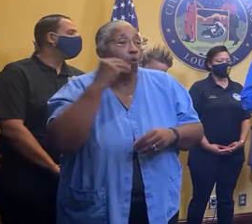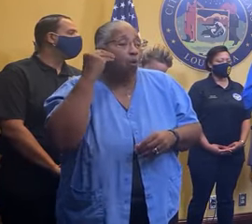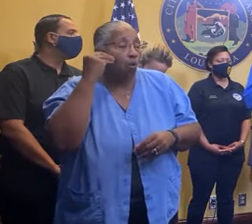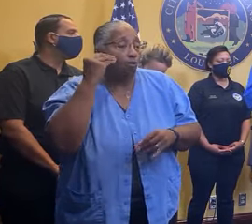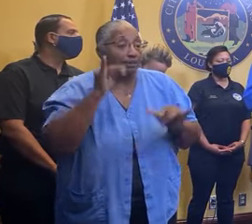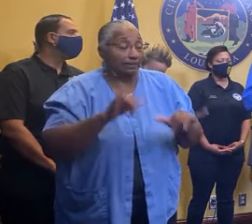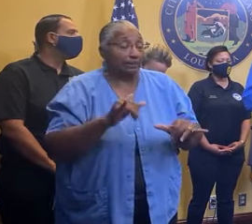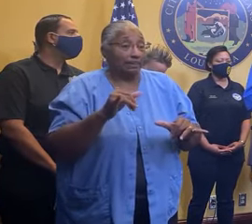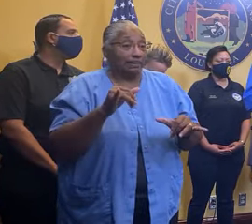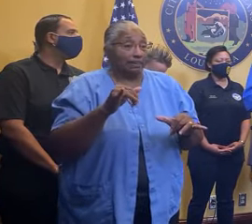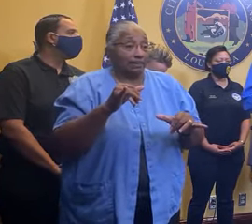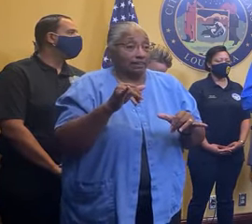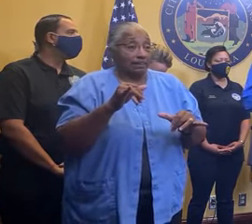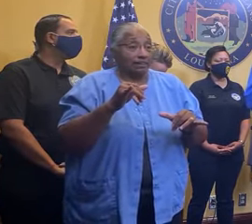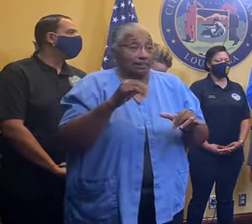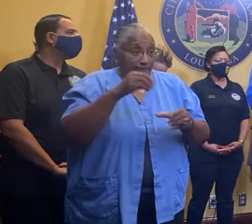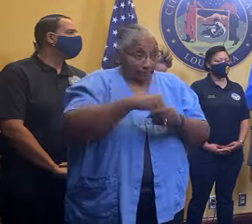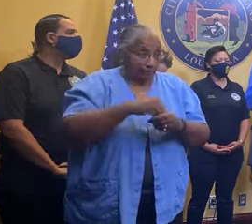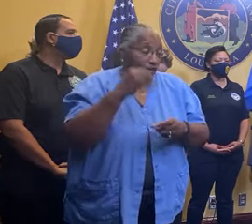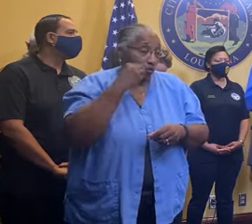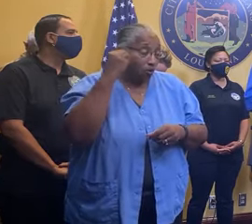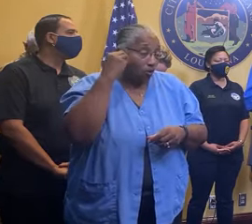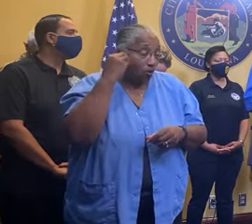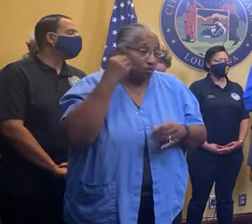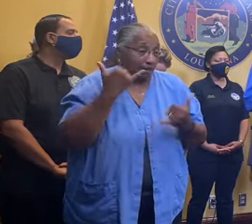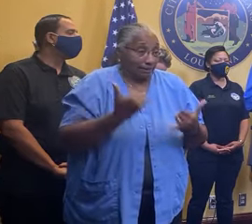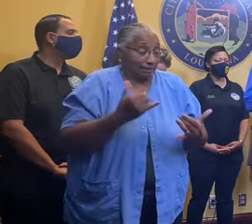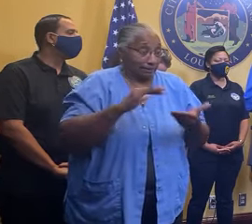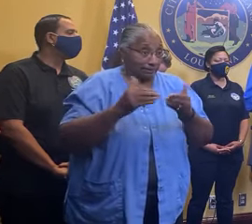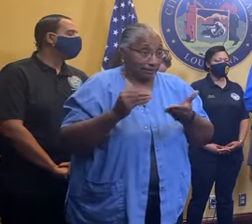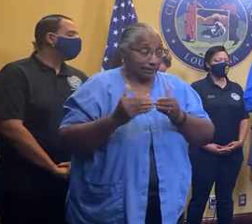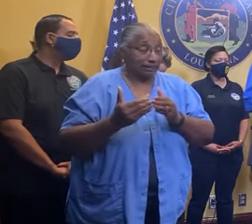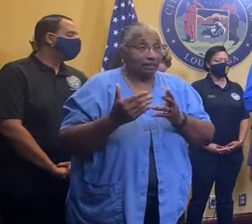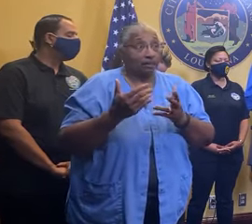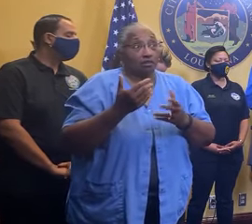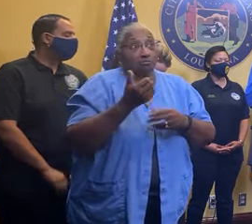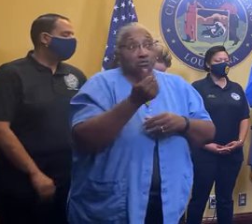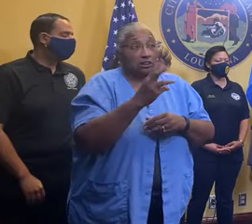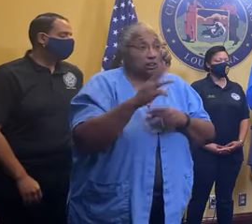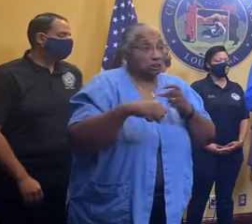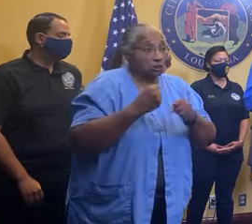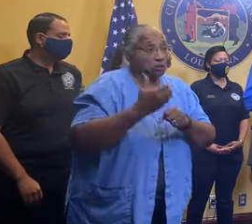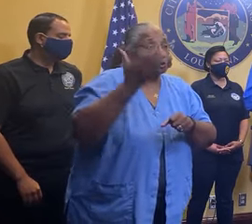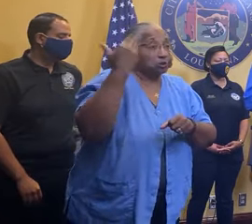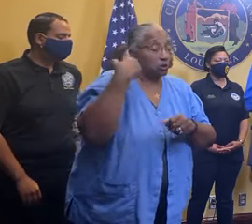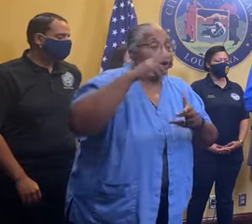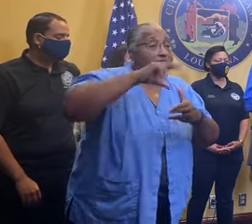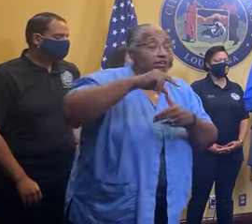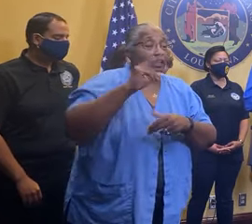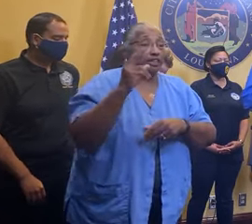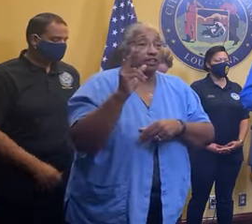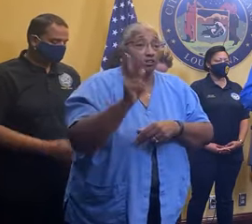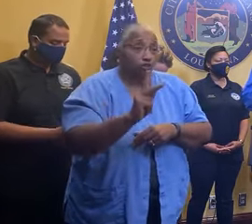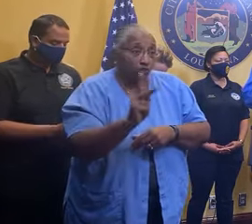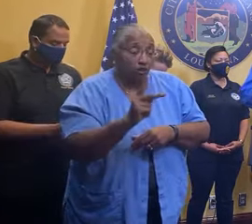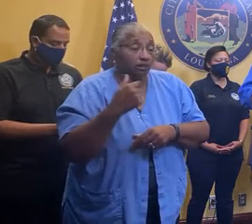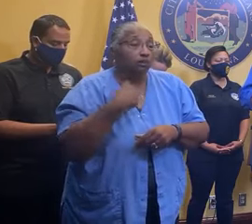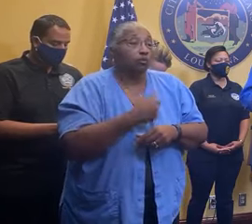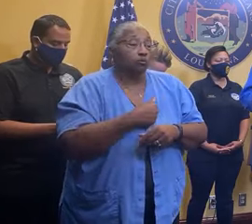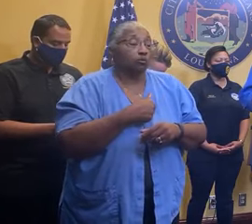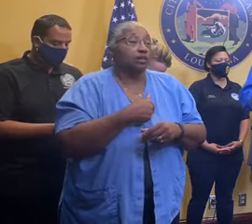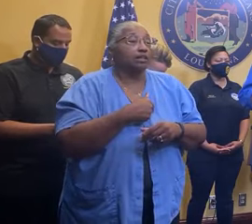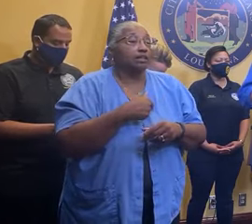city knows how to deal with this. We've had 16 years since Hurricane Katrina to invest billions of dollars into our